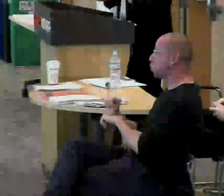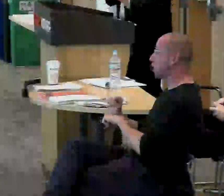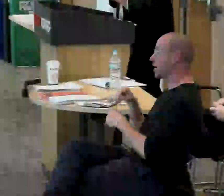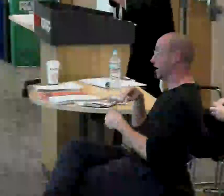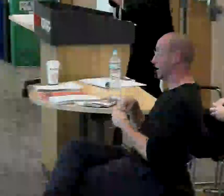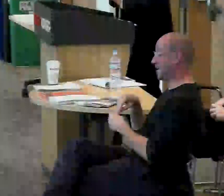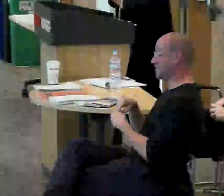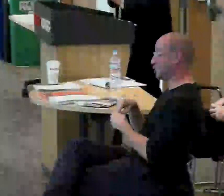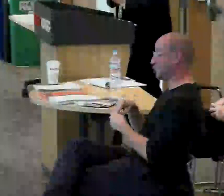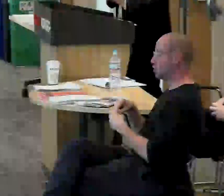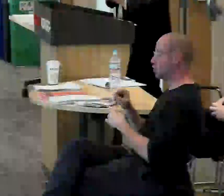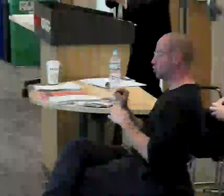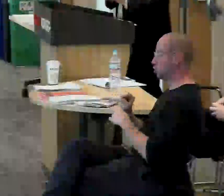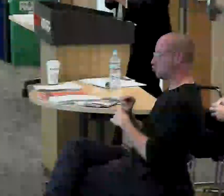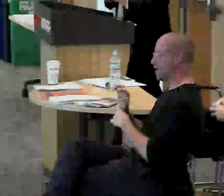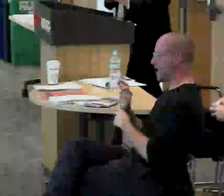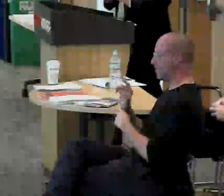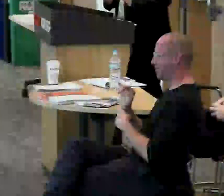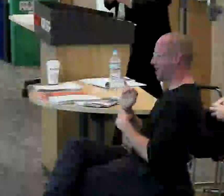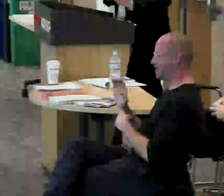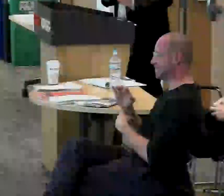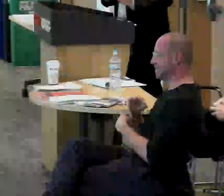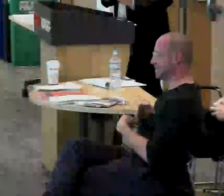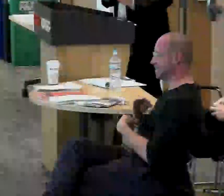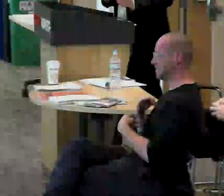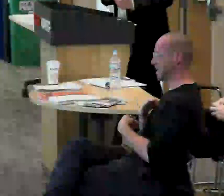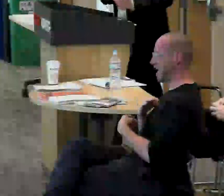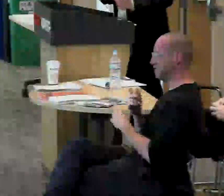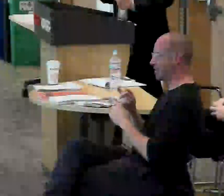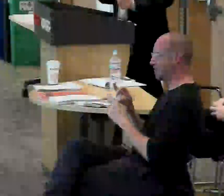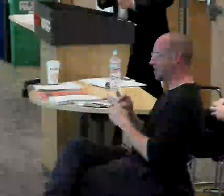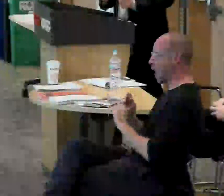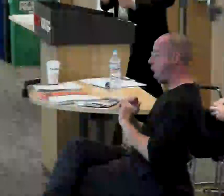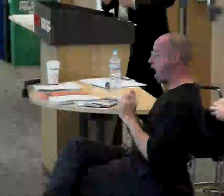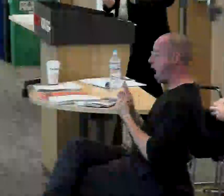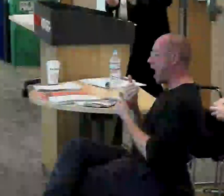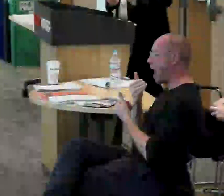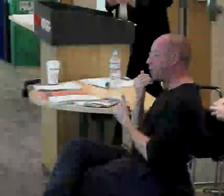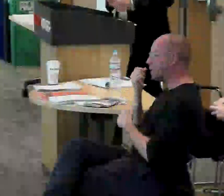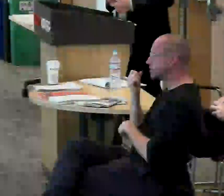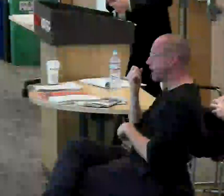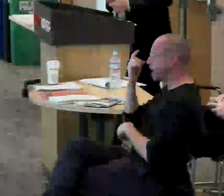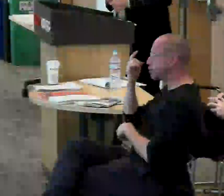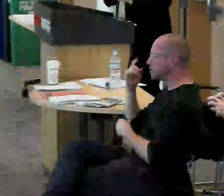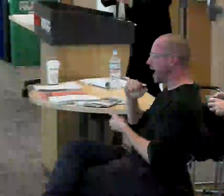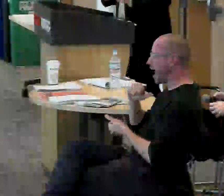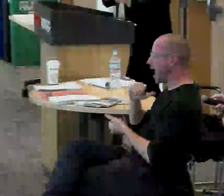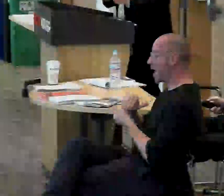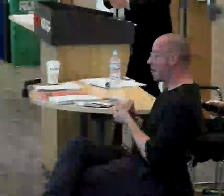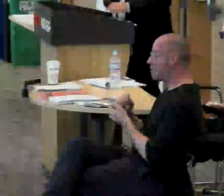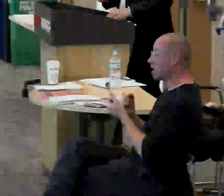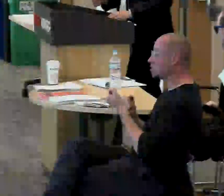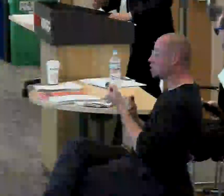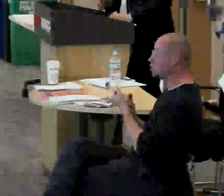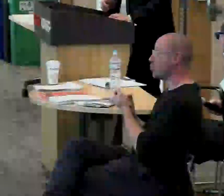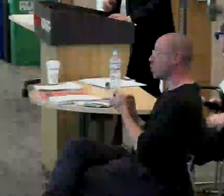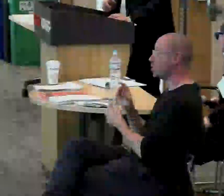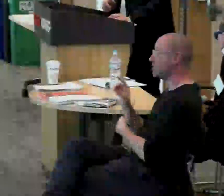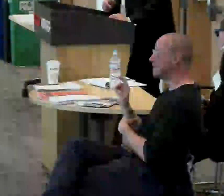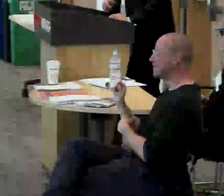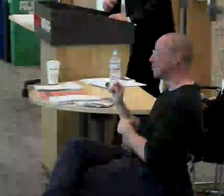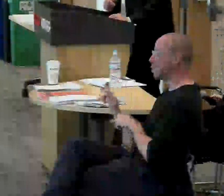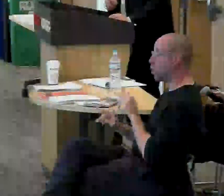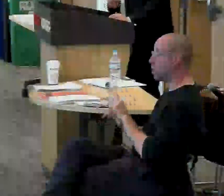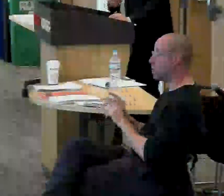train internal FDIC staff members to identify how we could best understand, collaborate, and support people with disabilities in the work that we